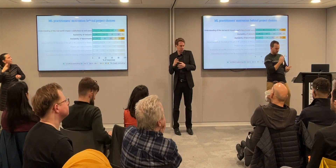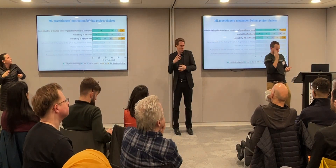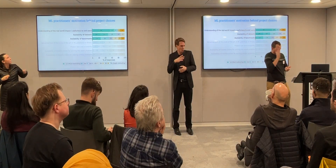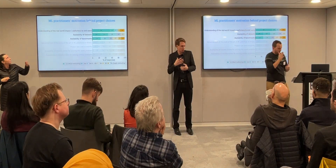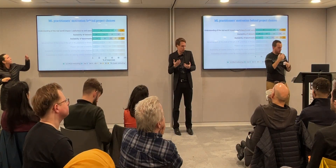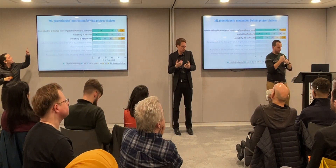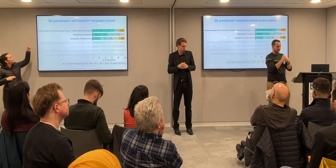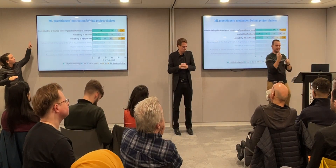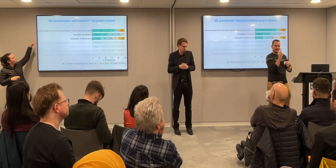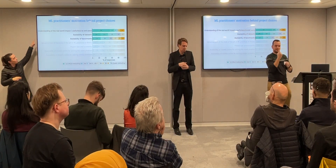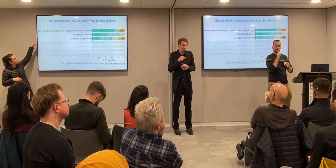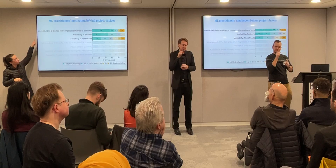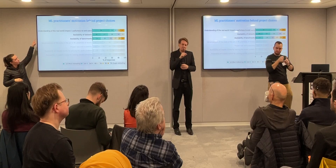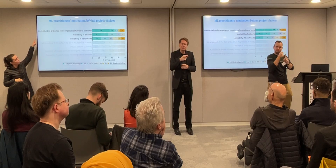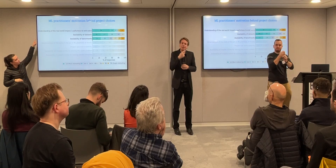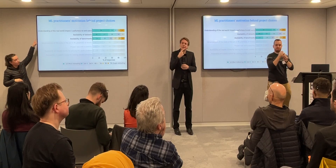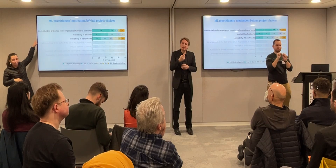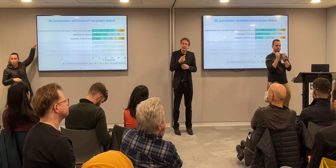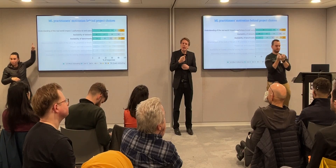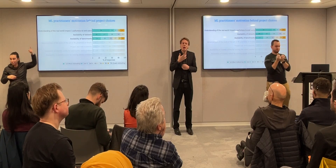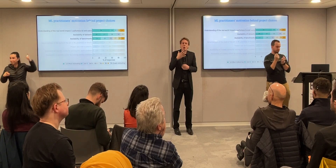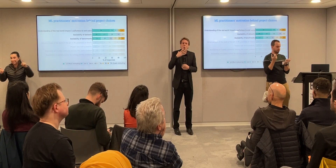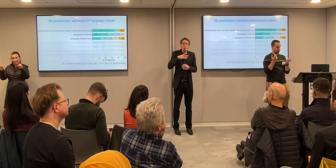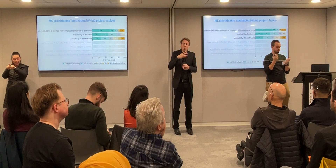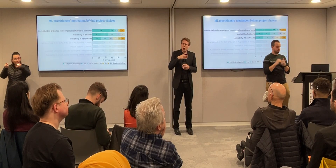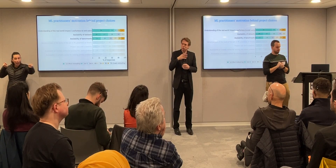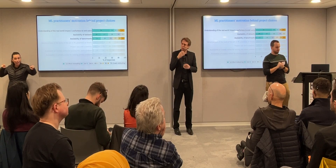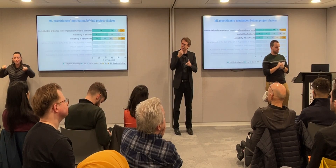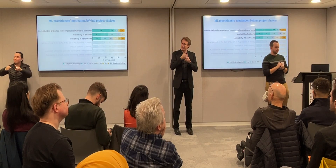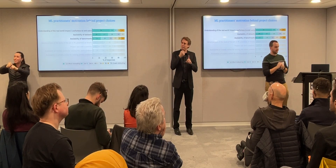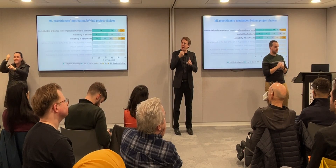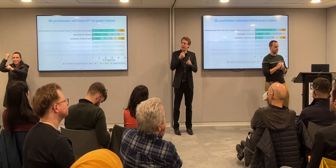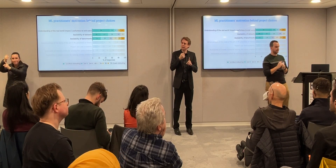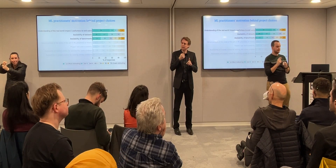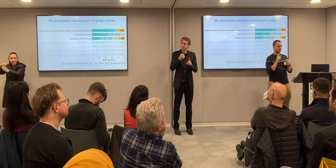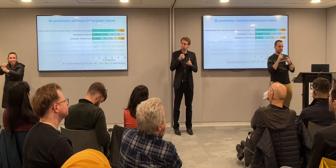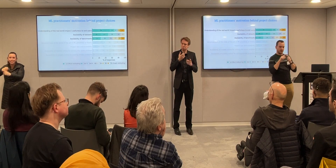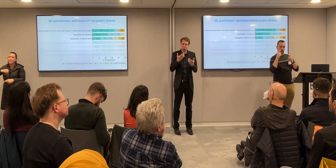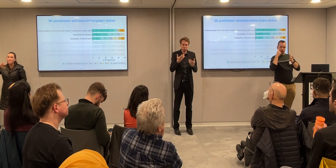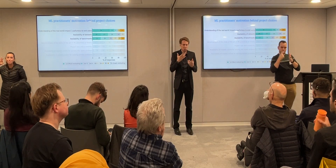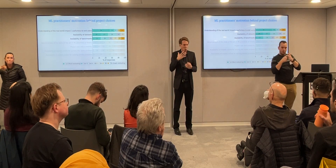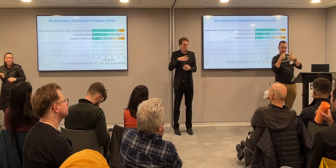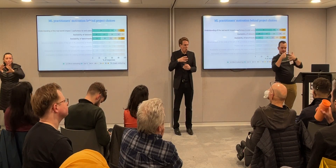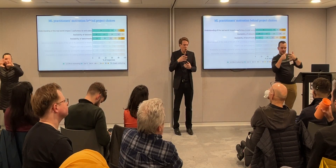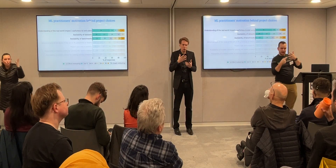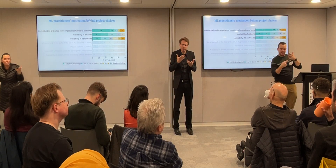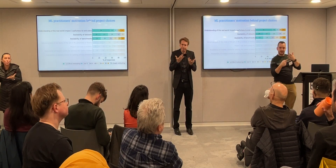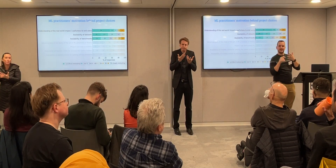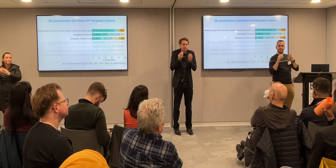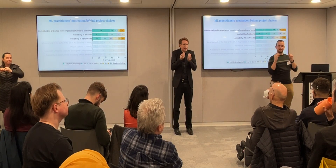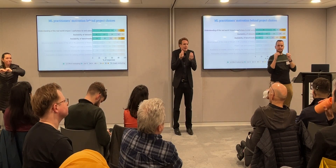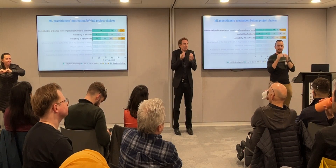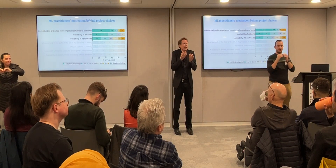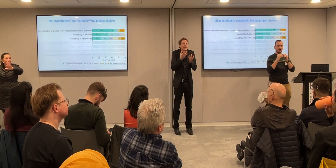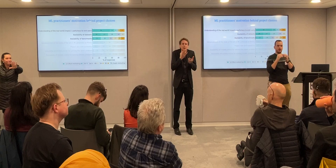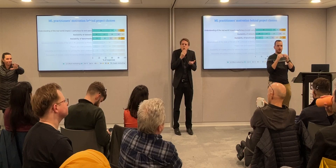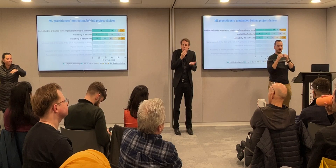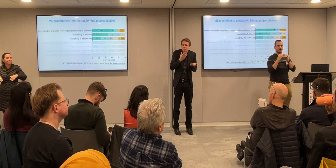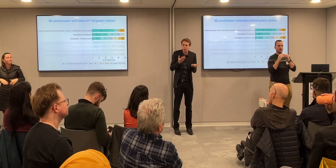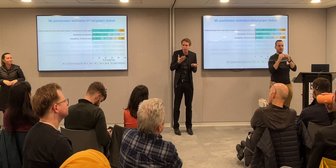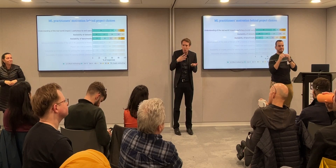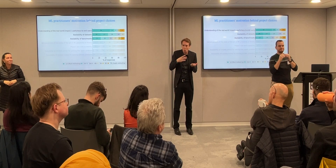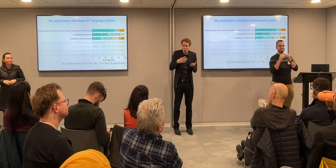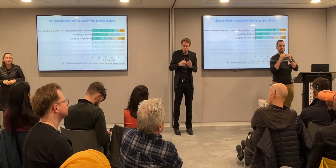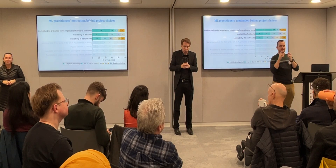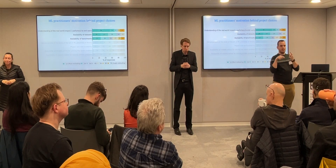ML practitioners said that we want to make an impact. We wanted to do something of usefulness. And we